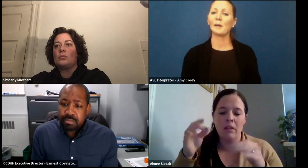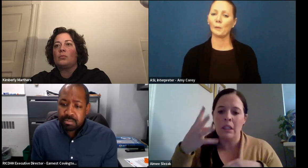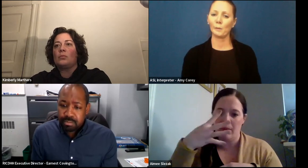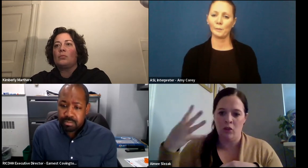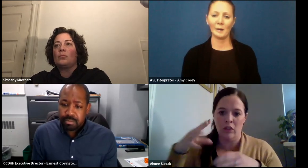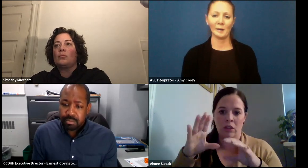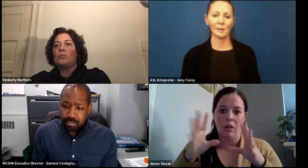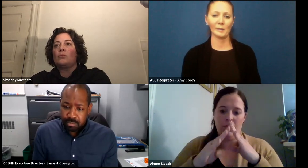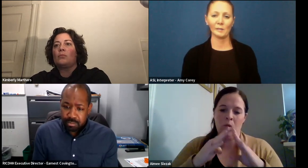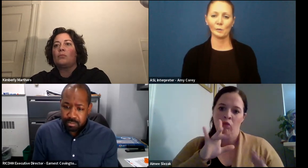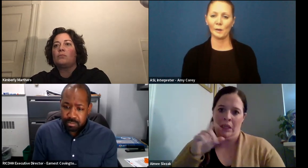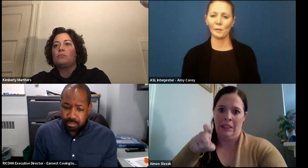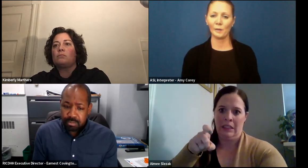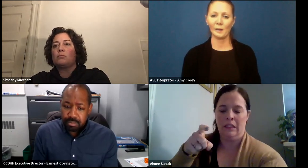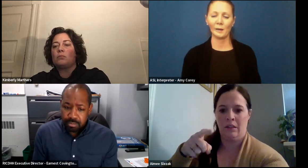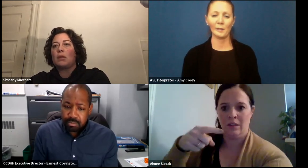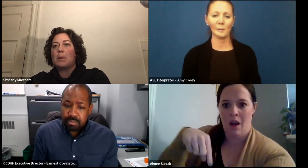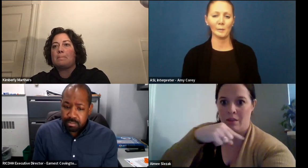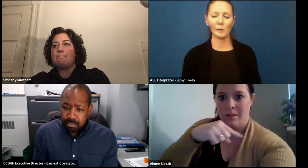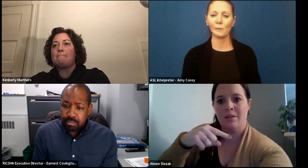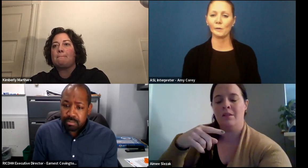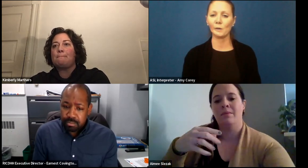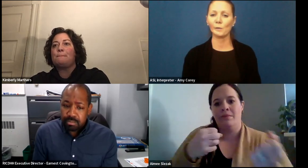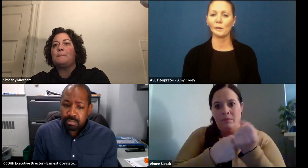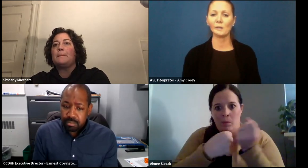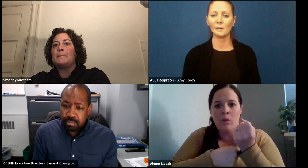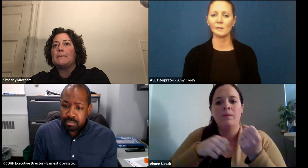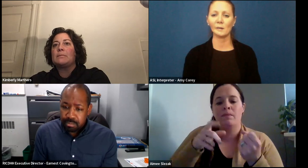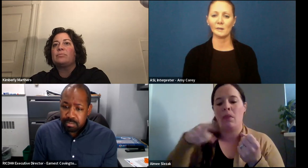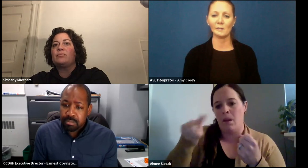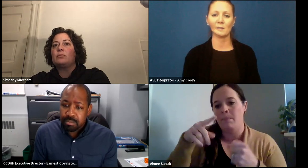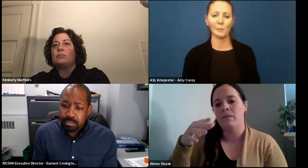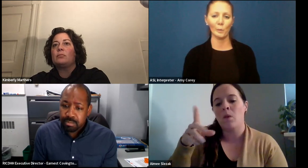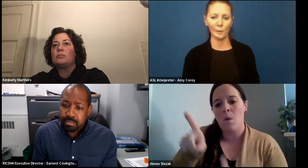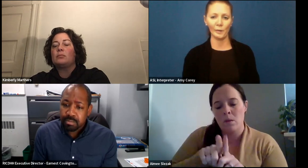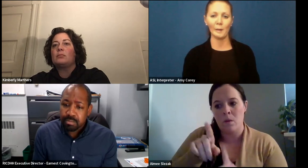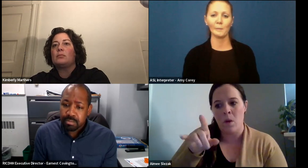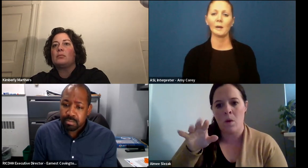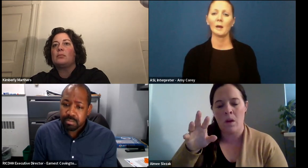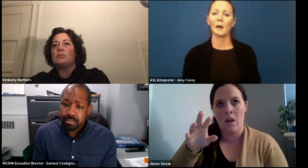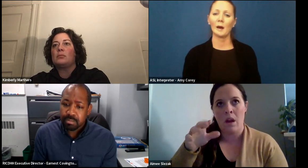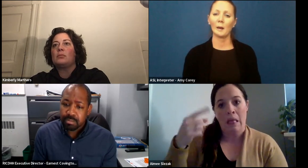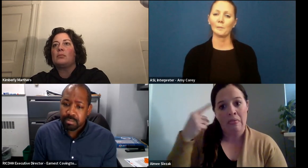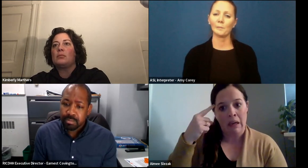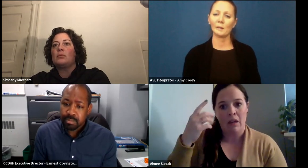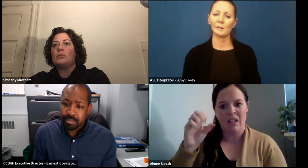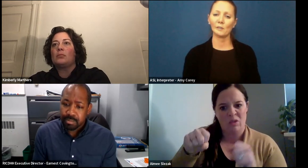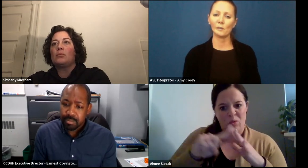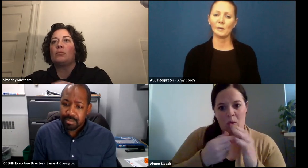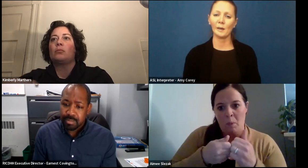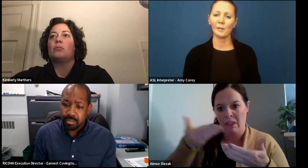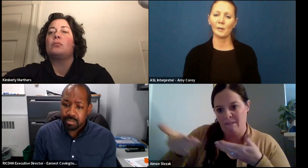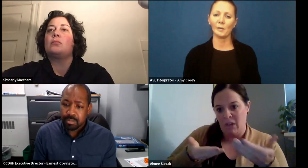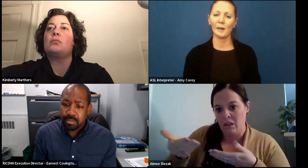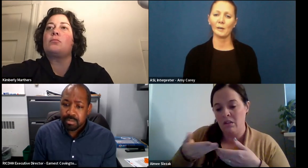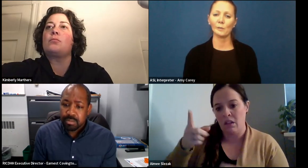I agree with Bonnie. I think that's a great thing. The immigrant community really does need us to support them. And additionally,